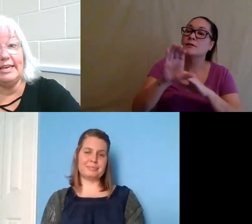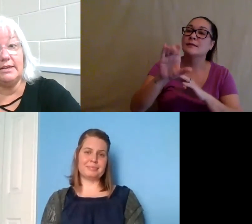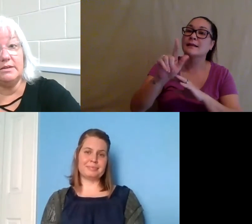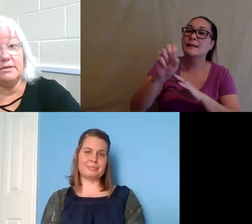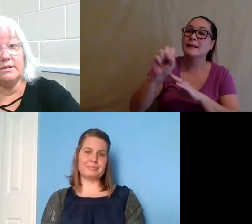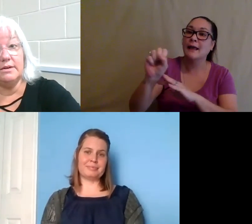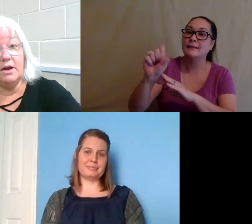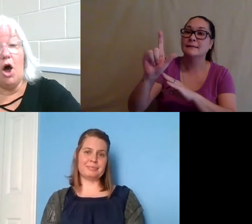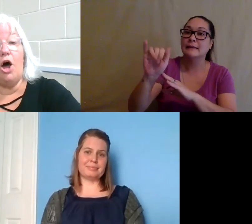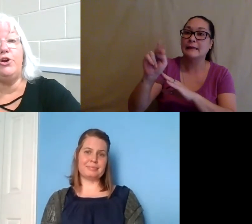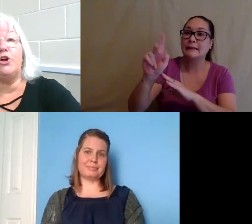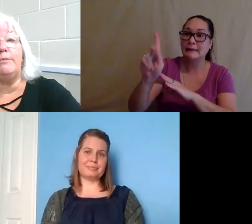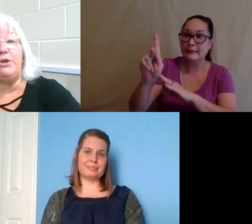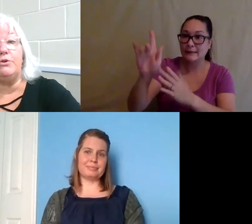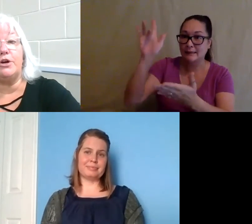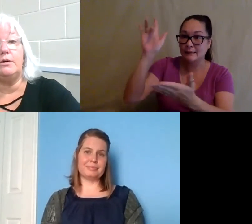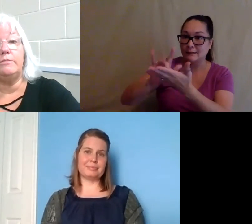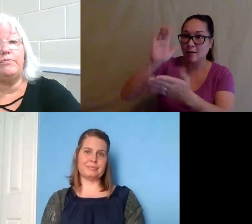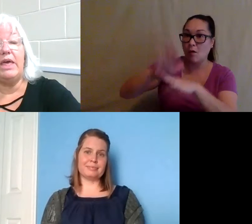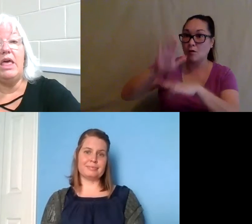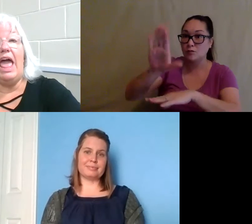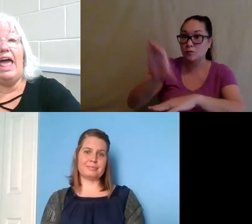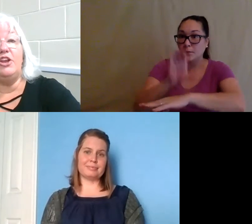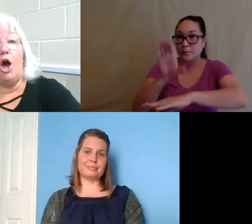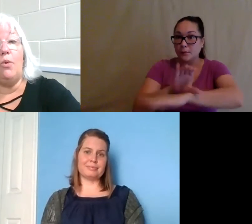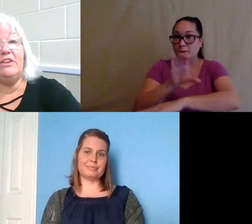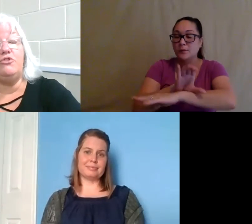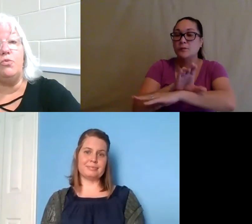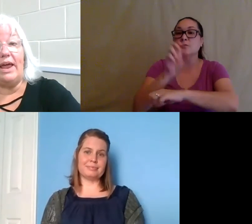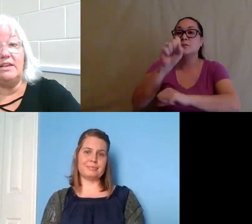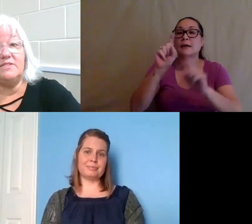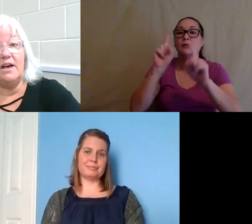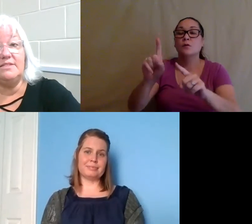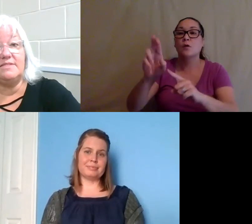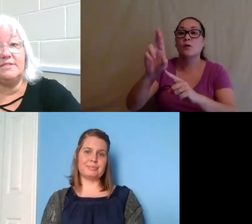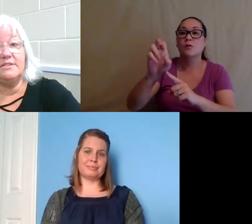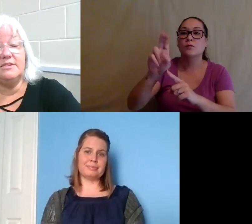ClassLink on your computer and go into